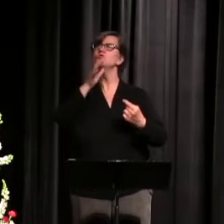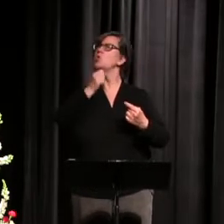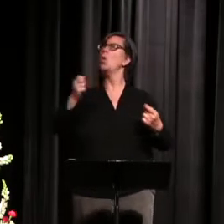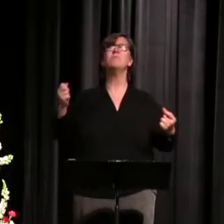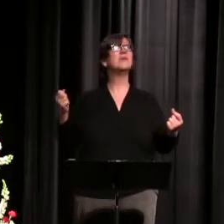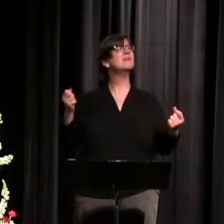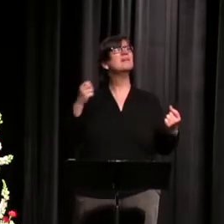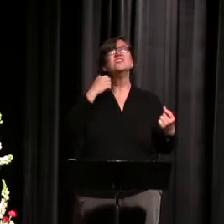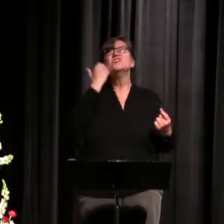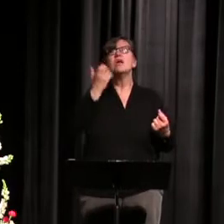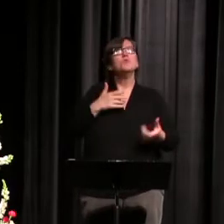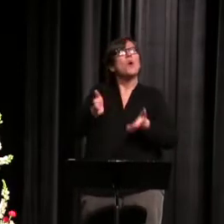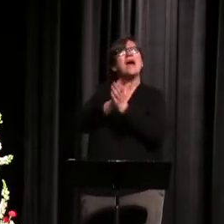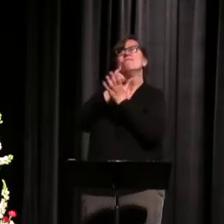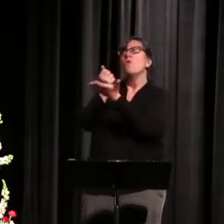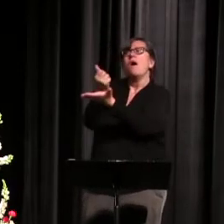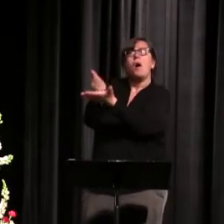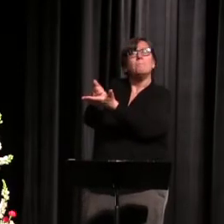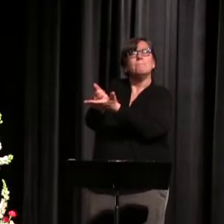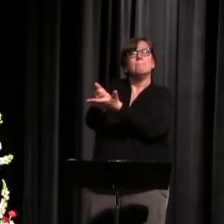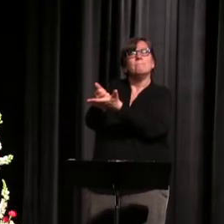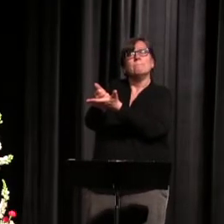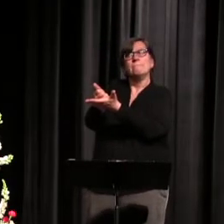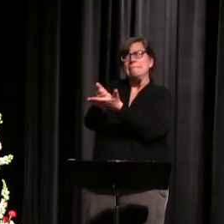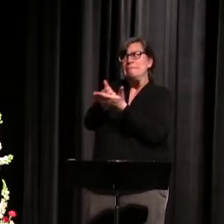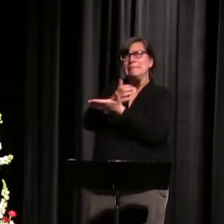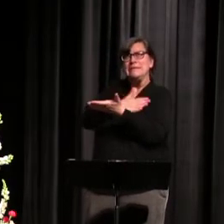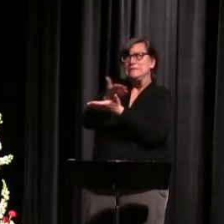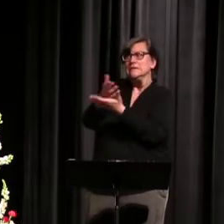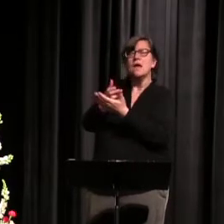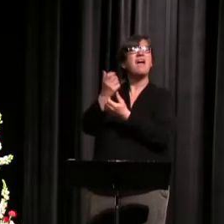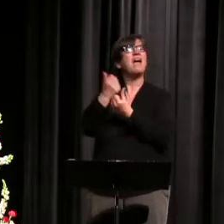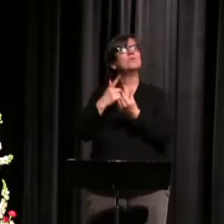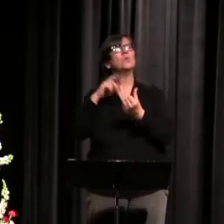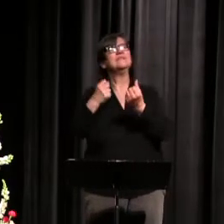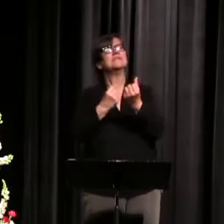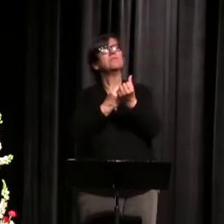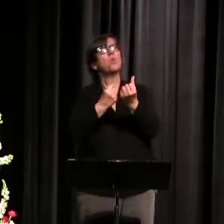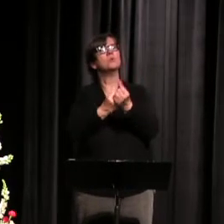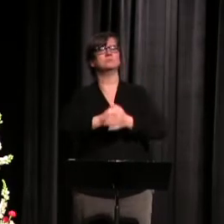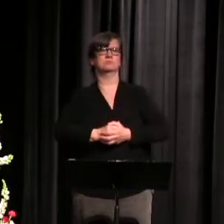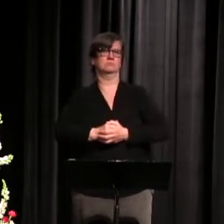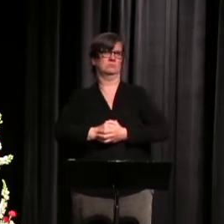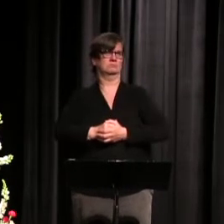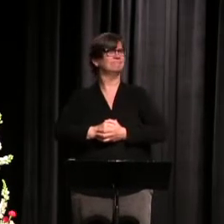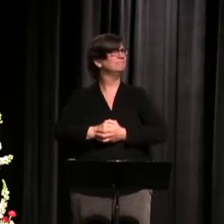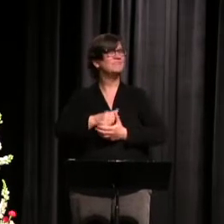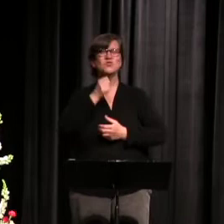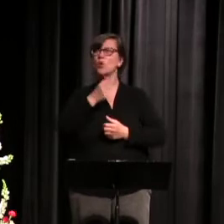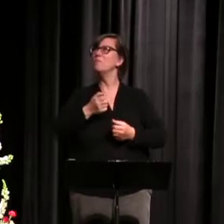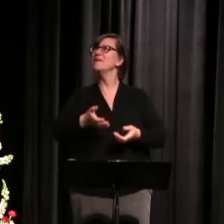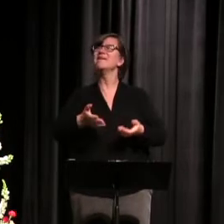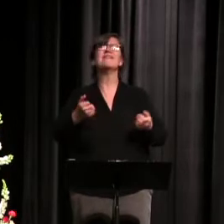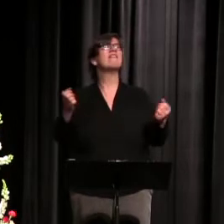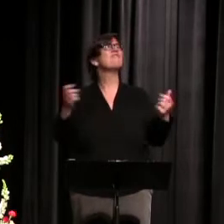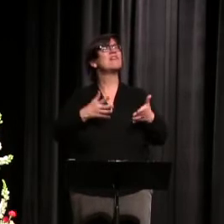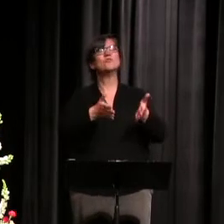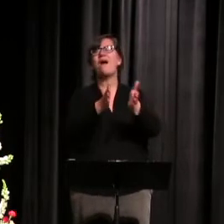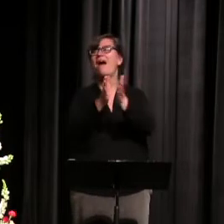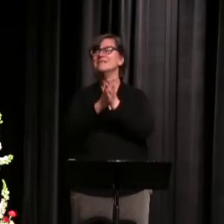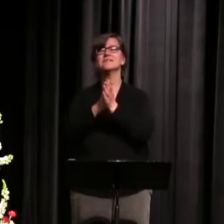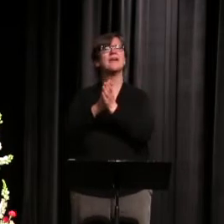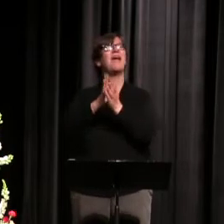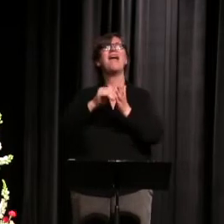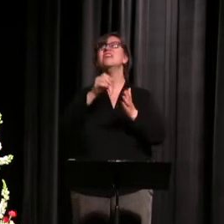hand. Everyone needs support. Don't be afraid to seek it out. And don't ever